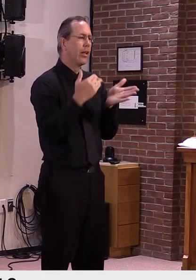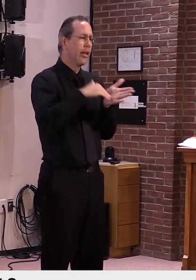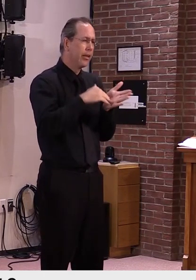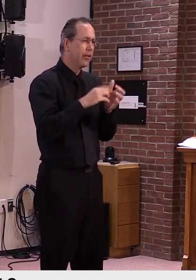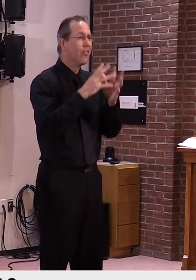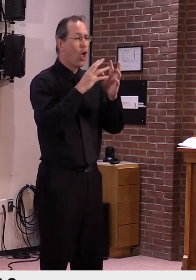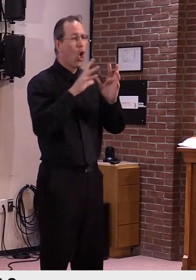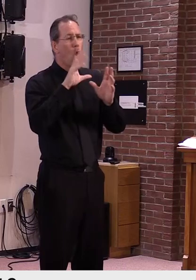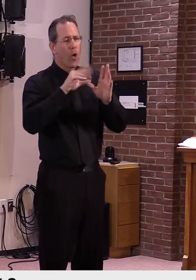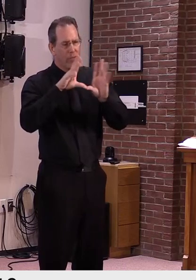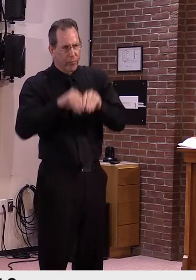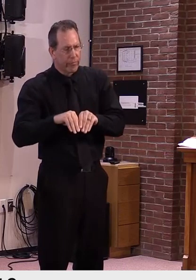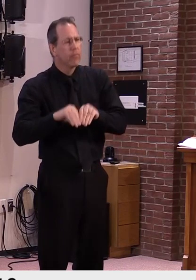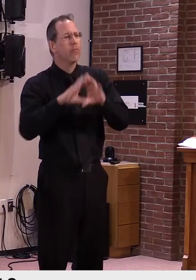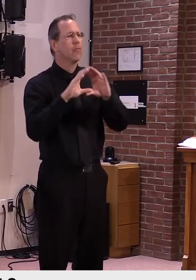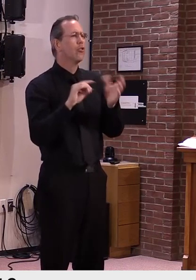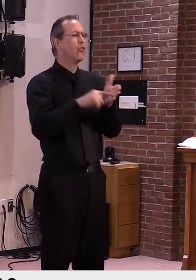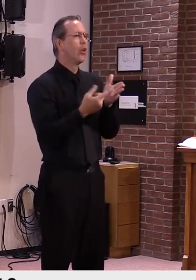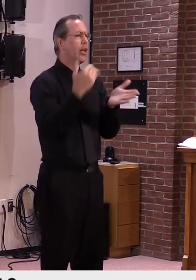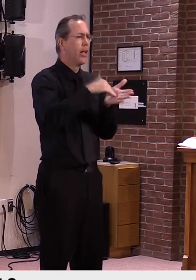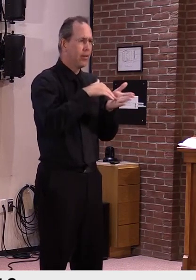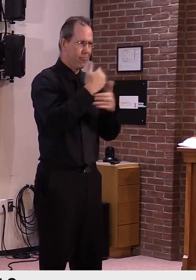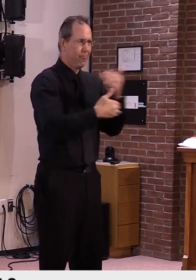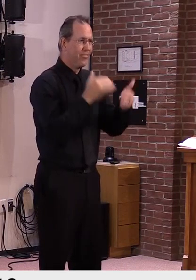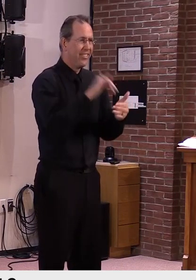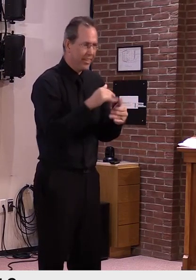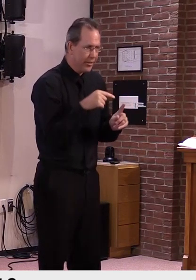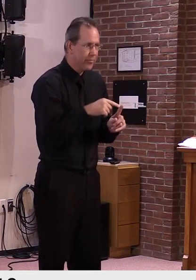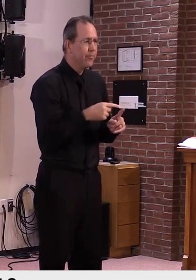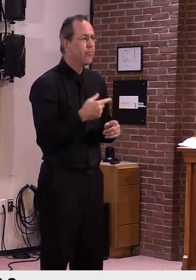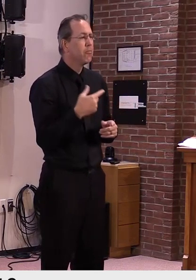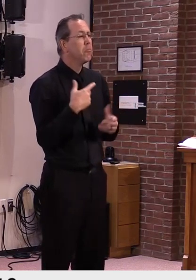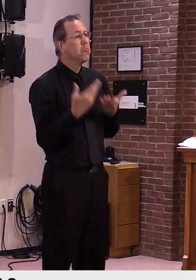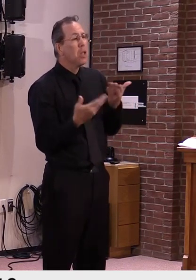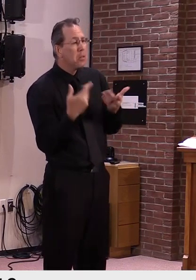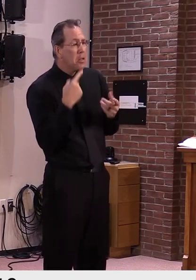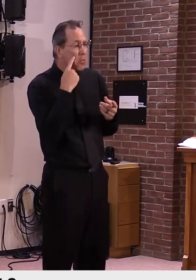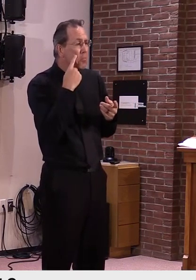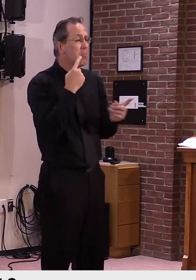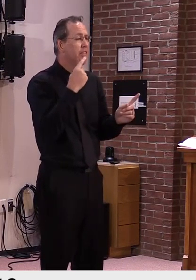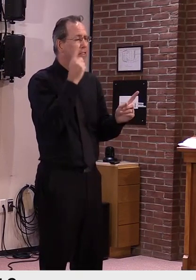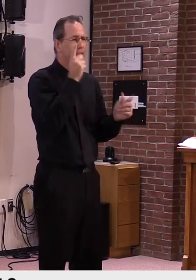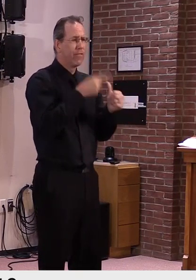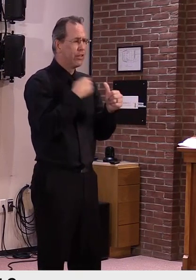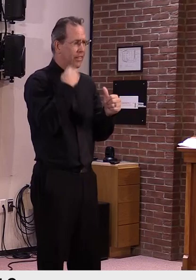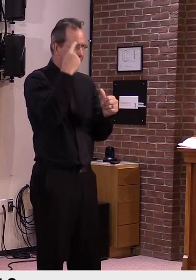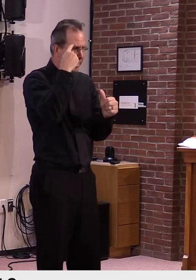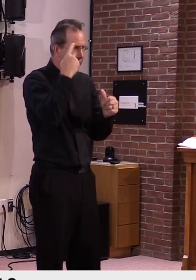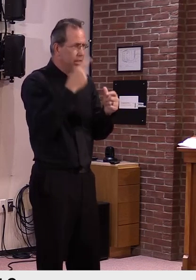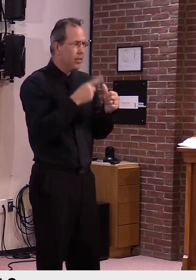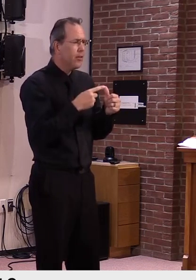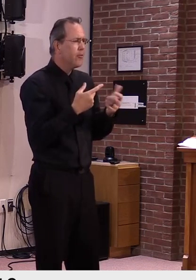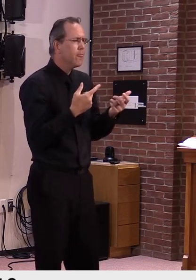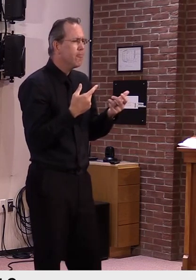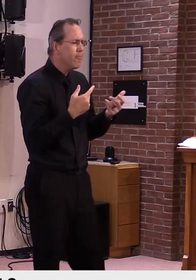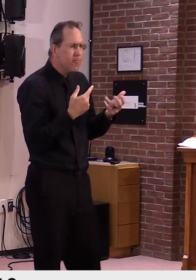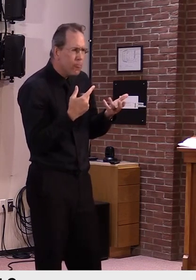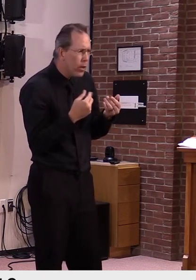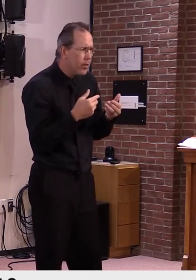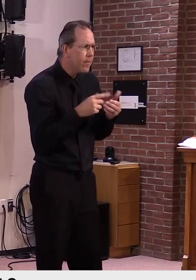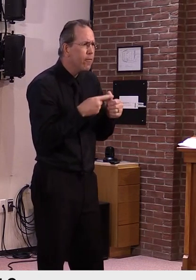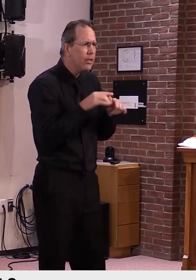I think we have to look at everything, including the cost savings that we talk about. There are numbers